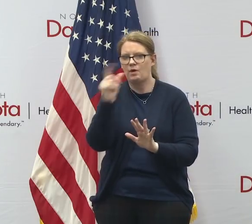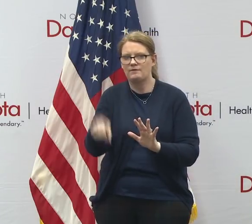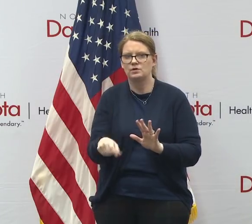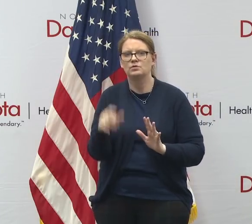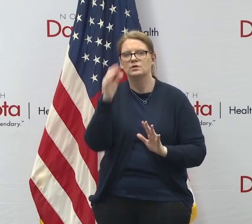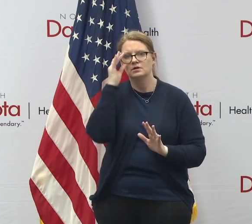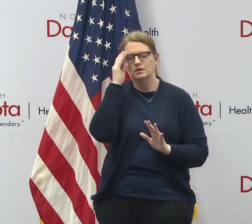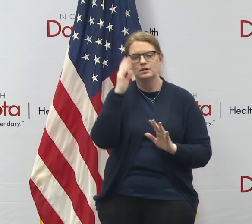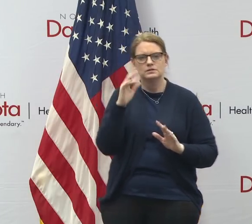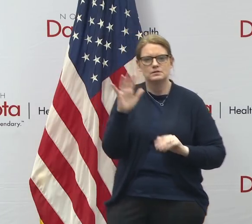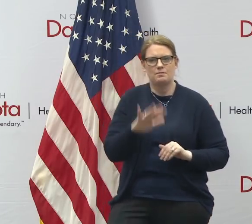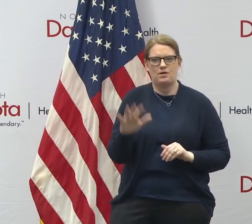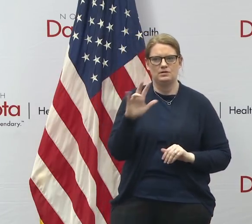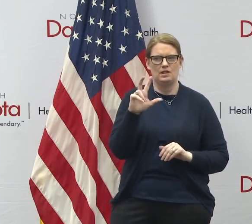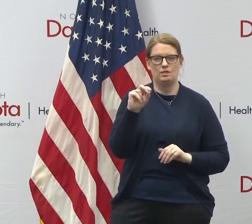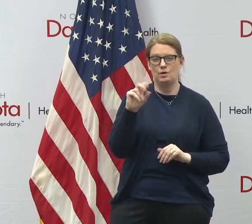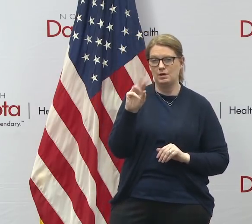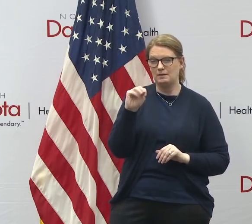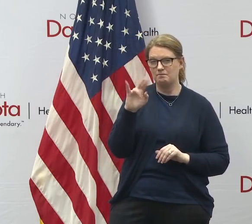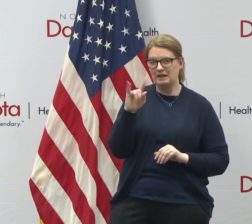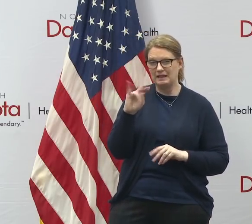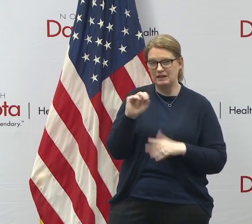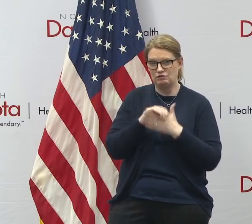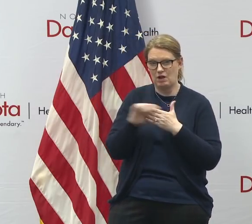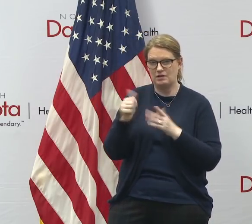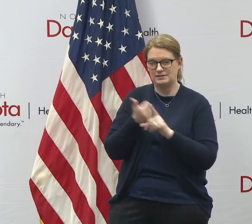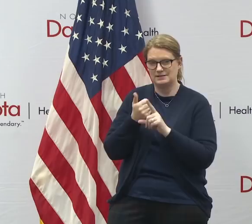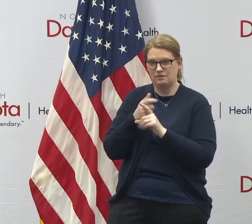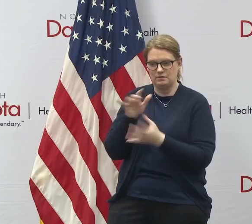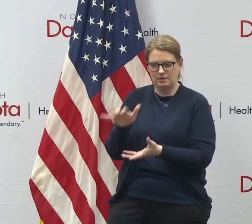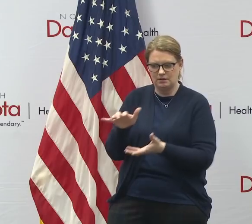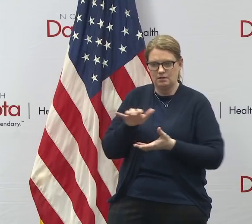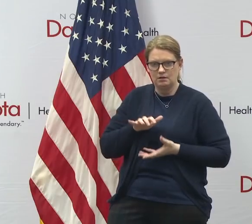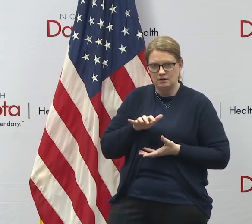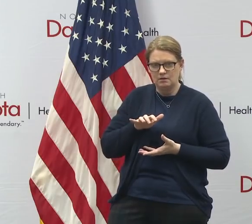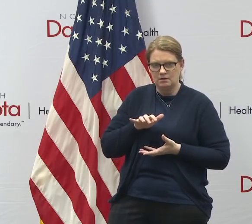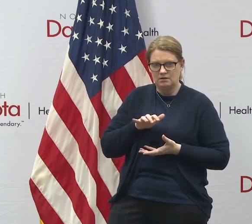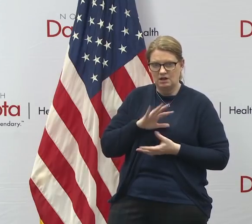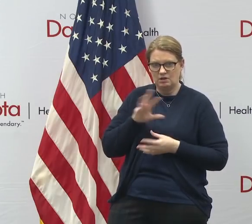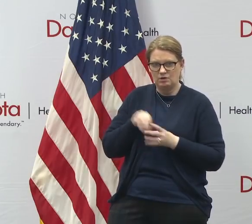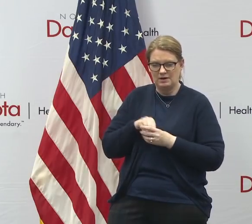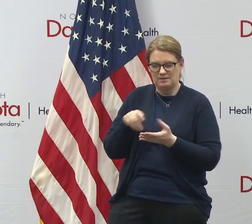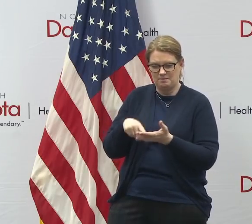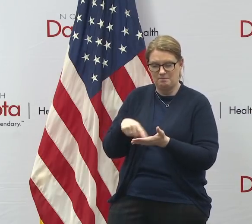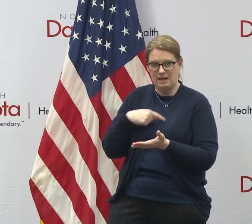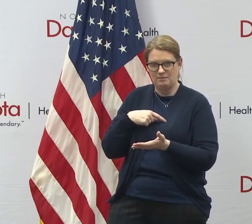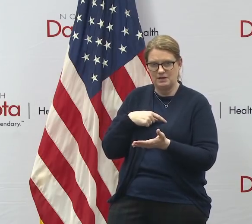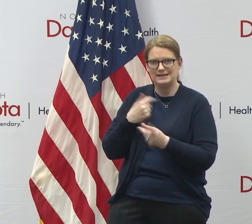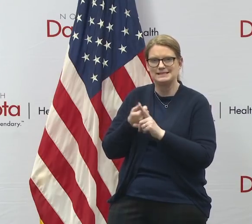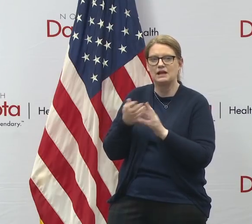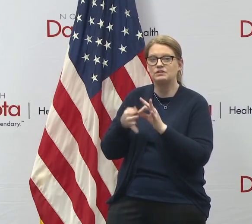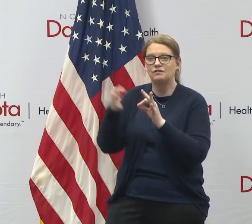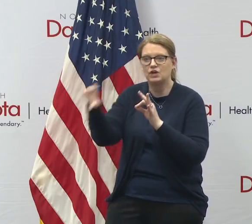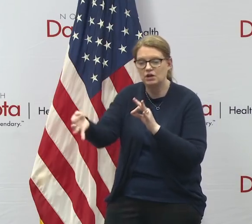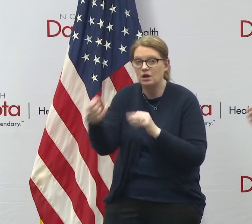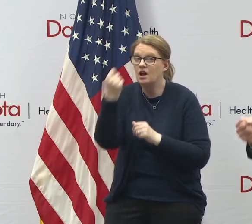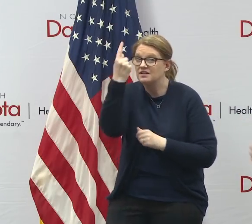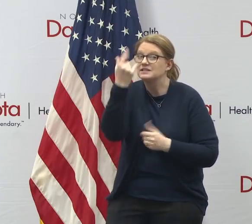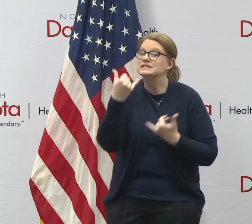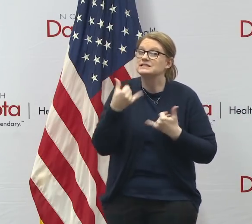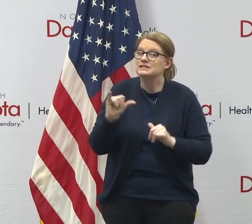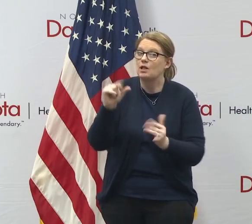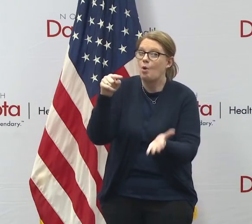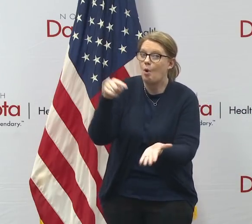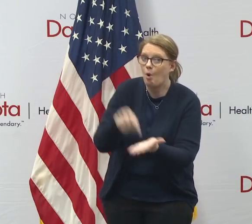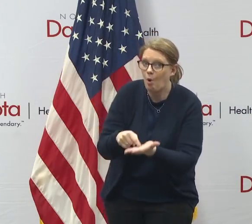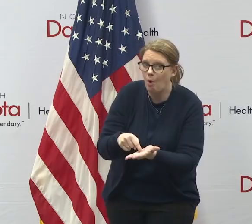There's about $30 million that would have been coming into the state of North Dakota as part of that payment. That's deferred. It's still owed, but it's not